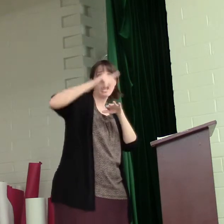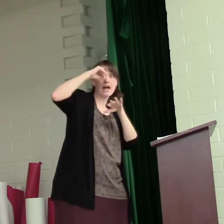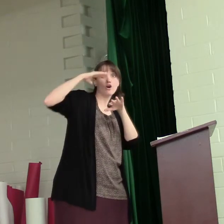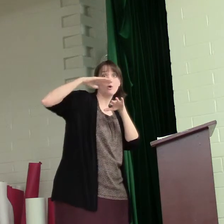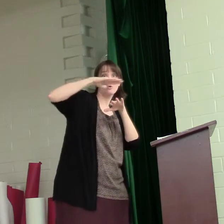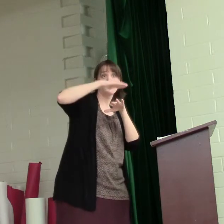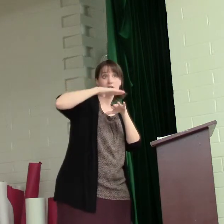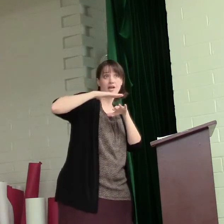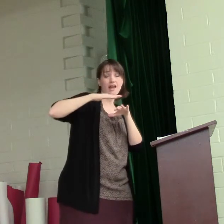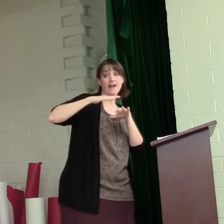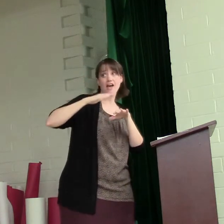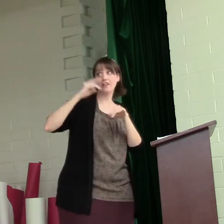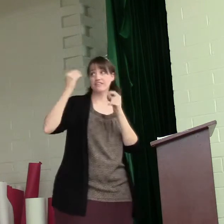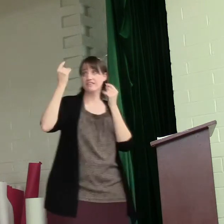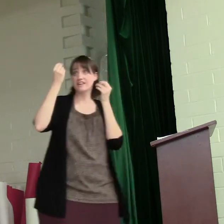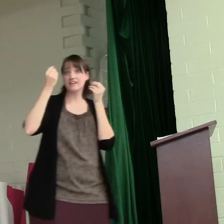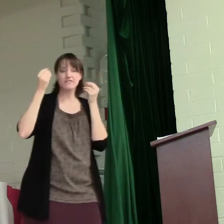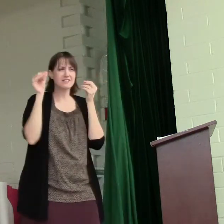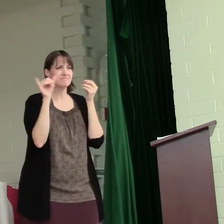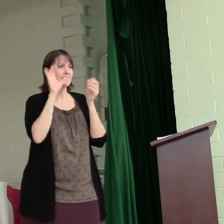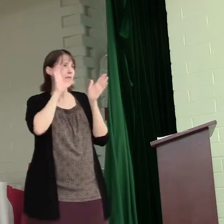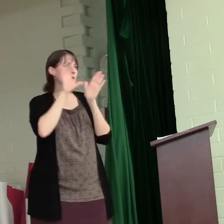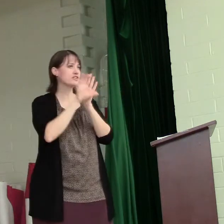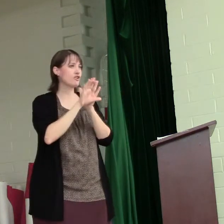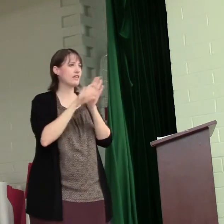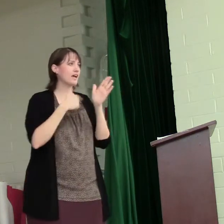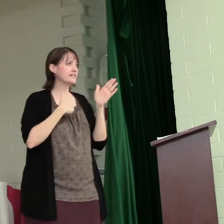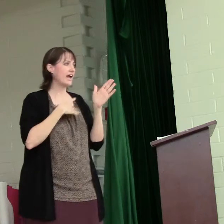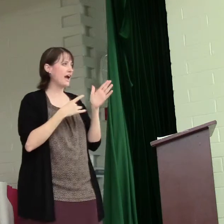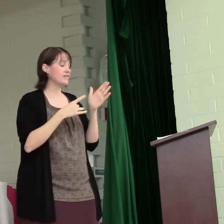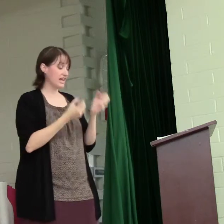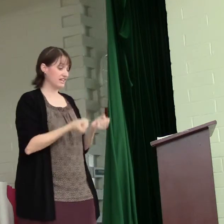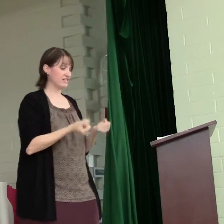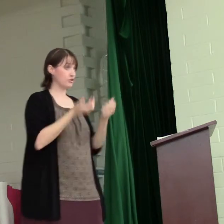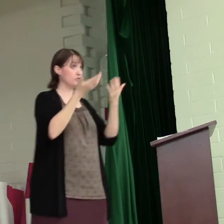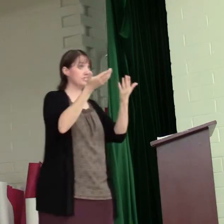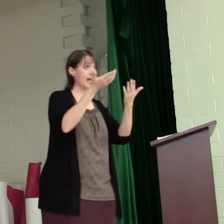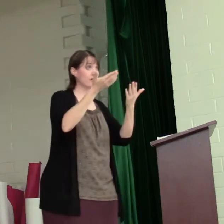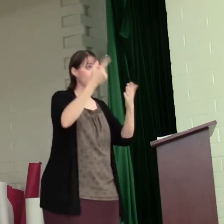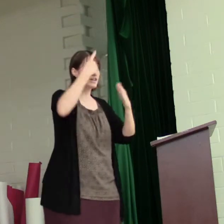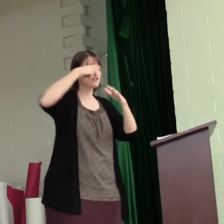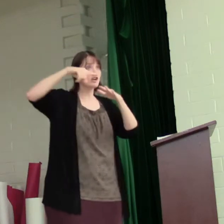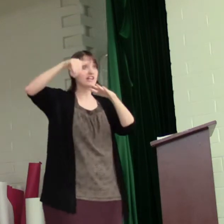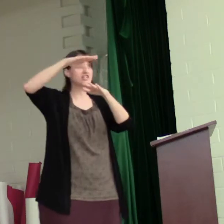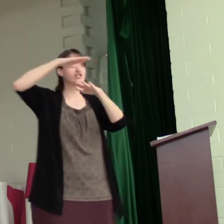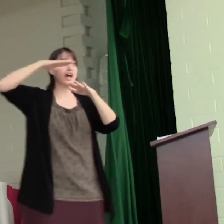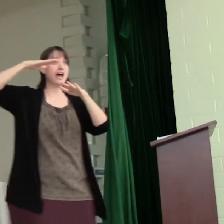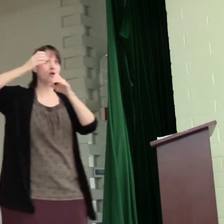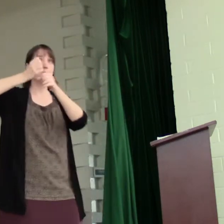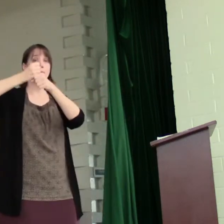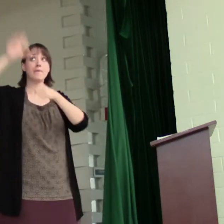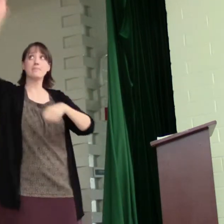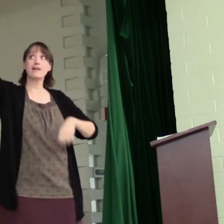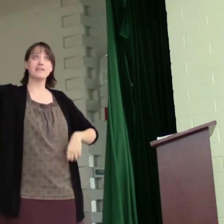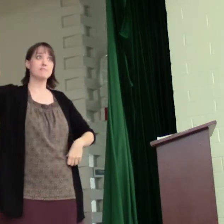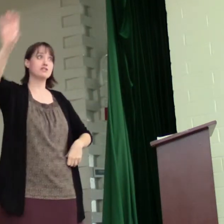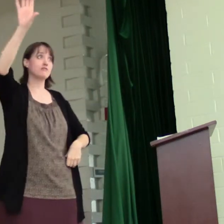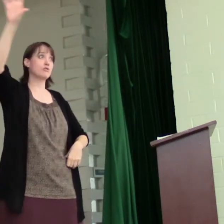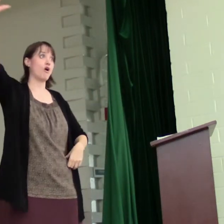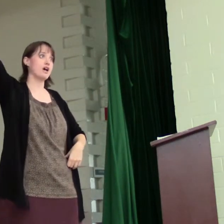shadow. And I like to think of it, a picture I like to have, is that those sacrifices are like a shadow made by the image of the cross,